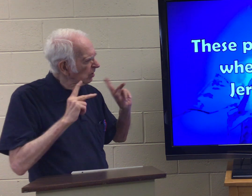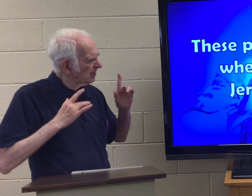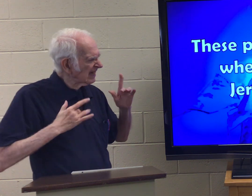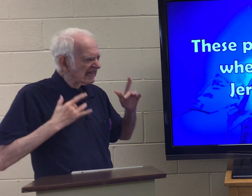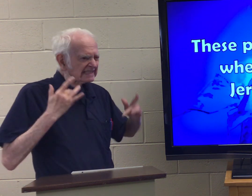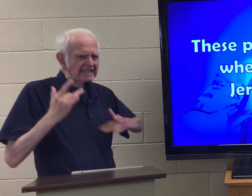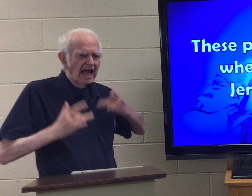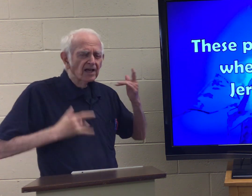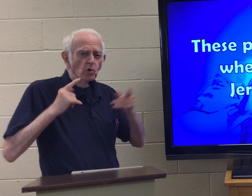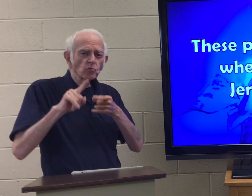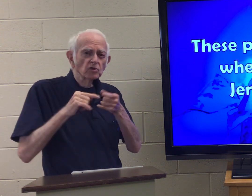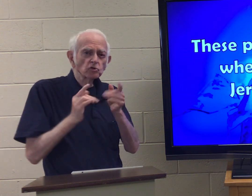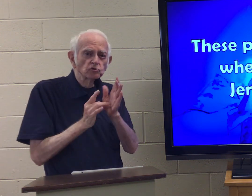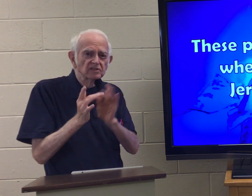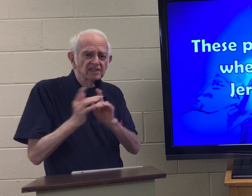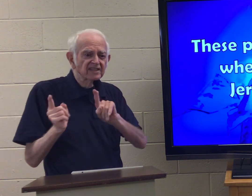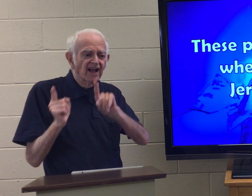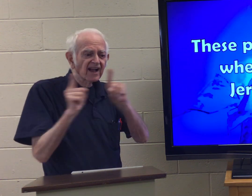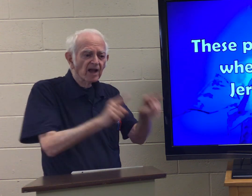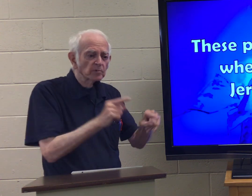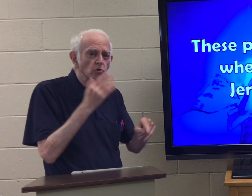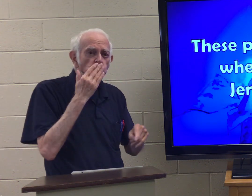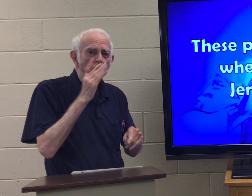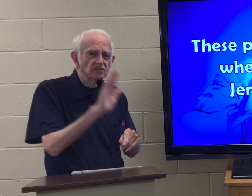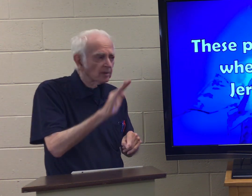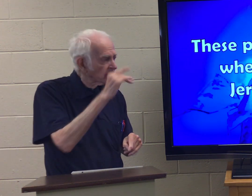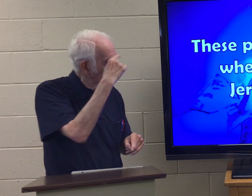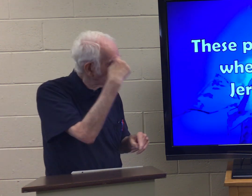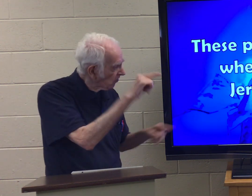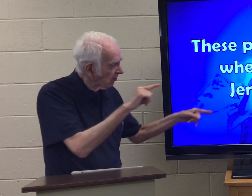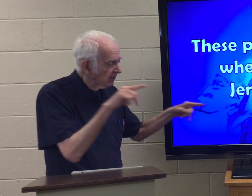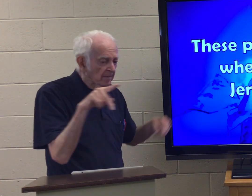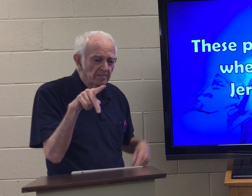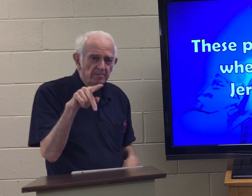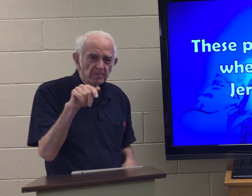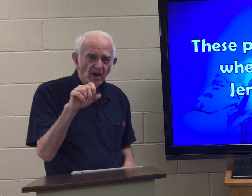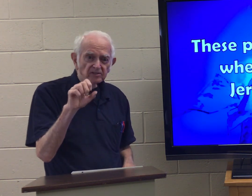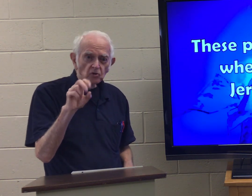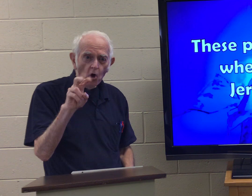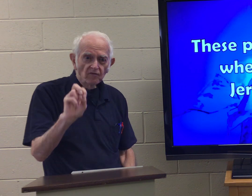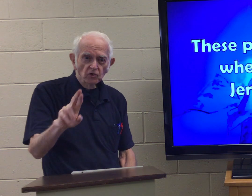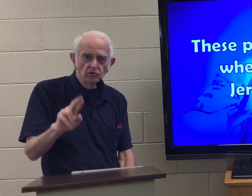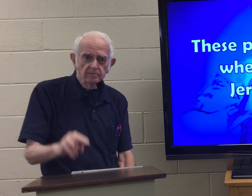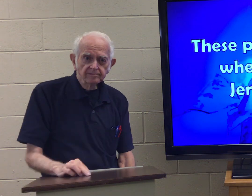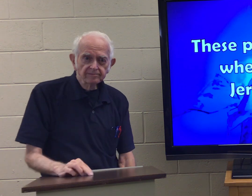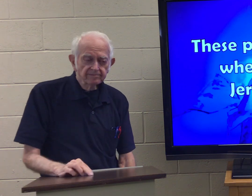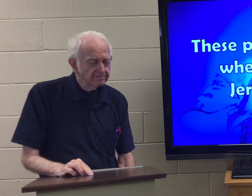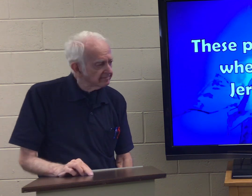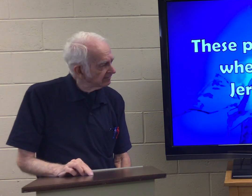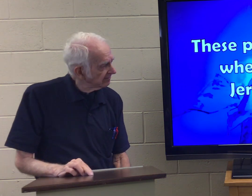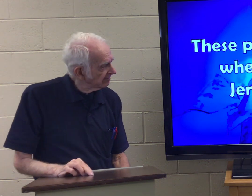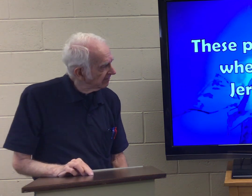These people were excited when Jesus came to Jerusalem for the Passover.